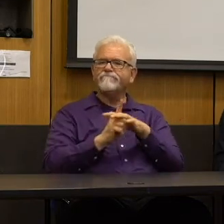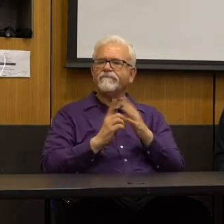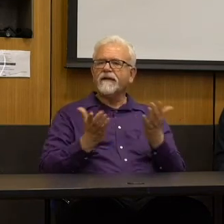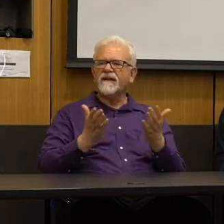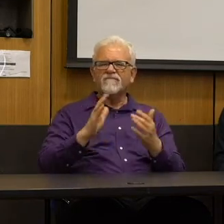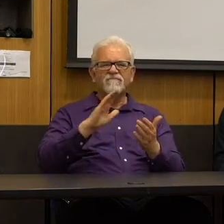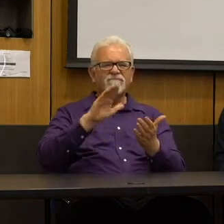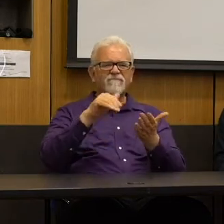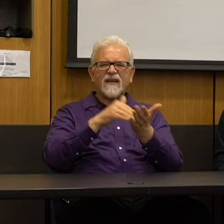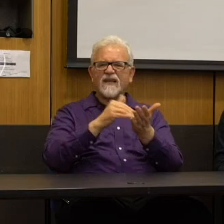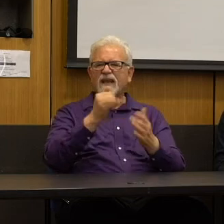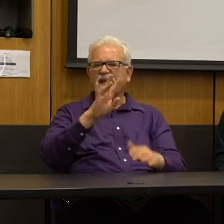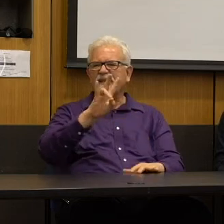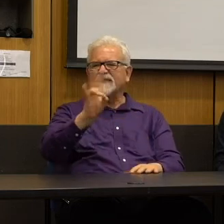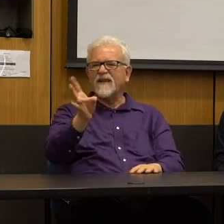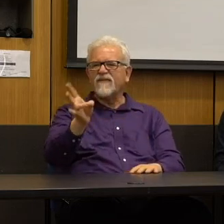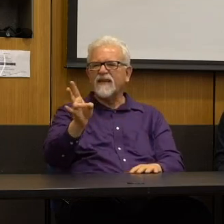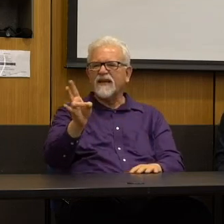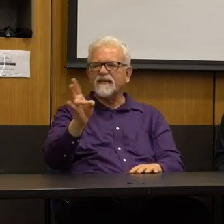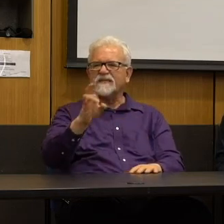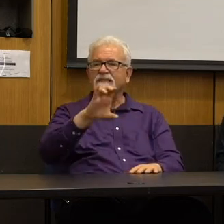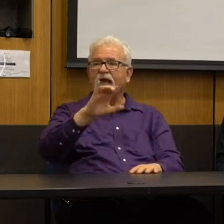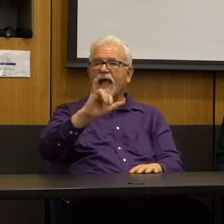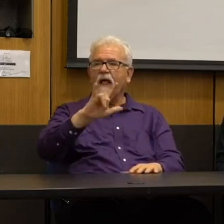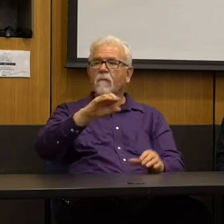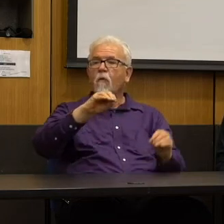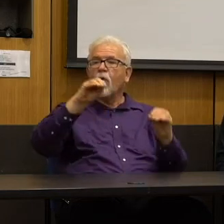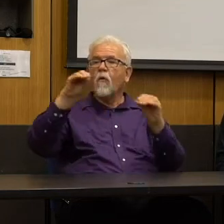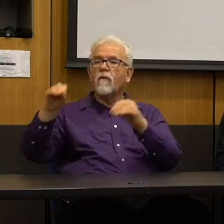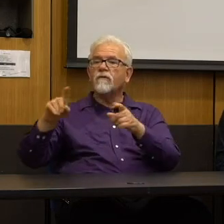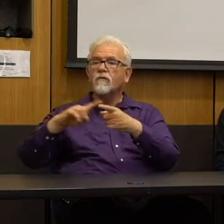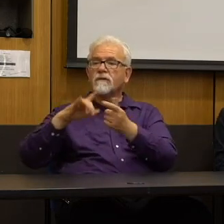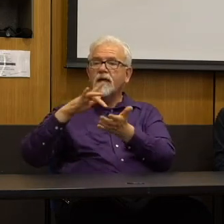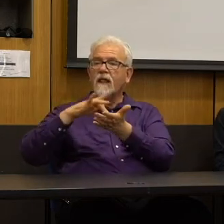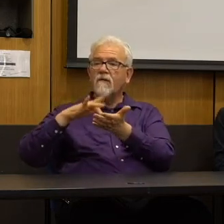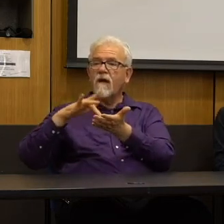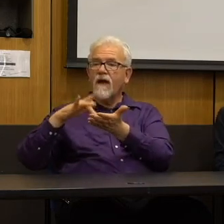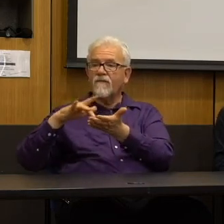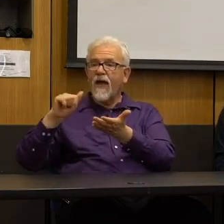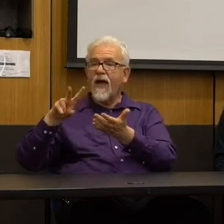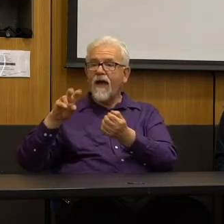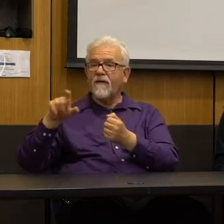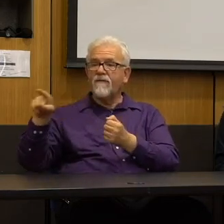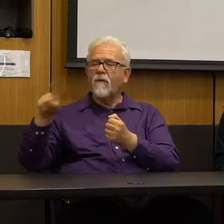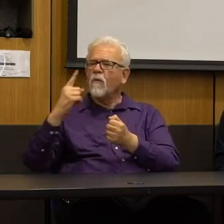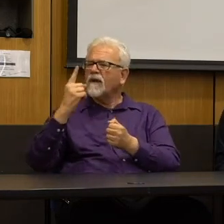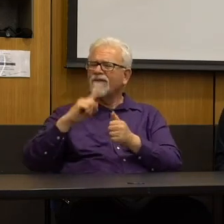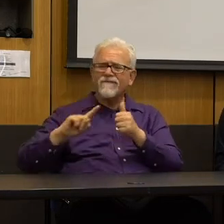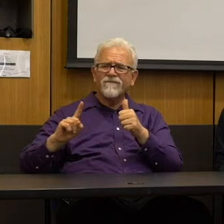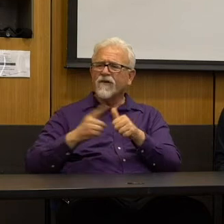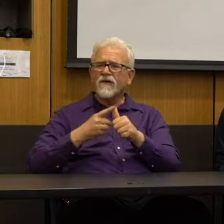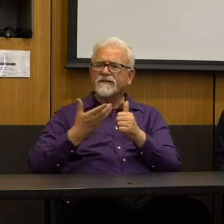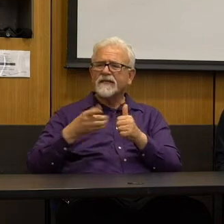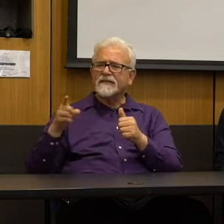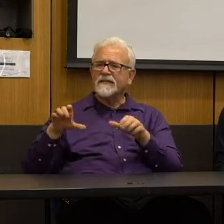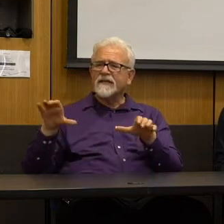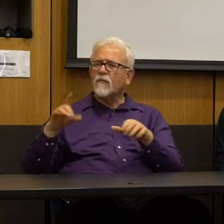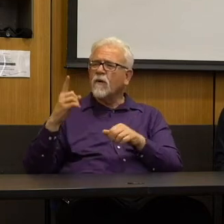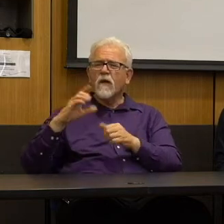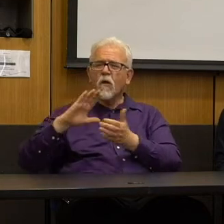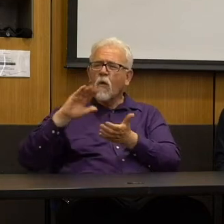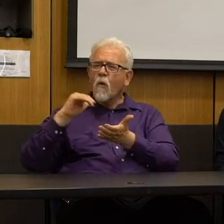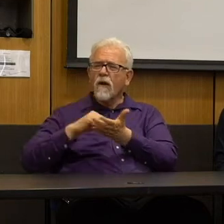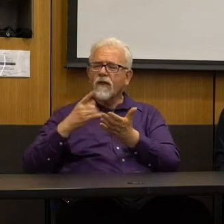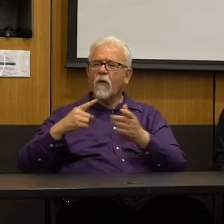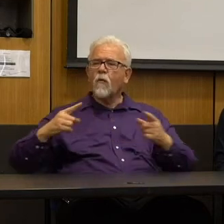the mid-70s and CIO moved to Telegraph Avenue, one of the very first things it did, and one of its core things,